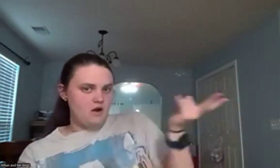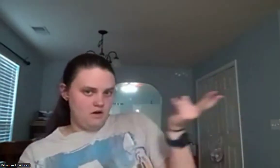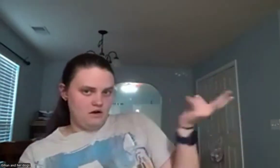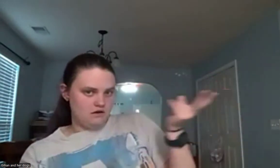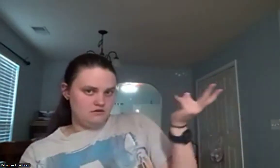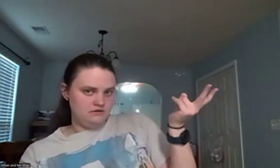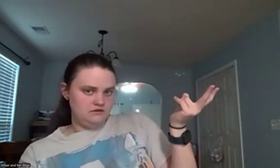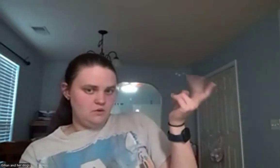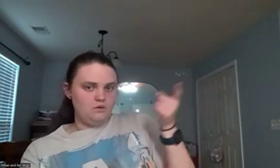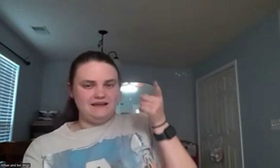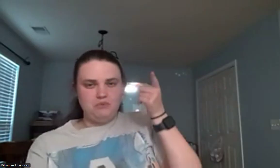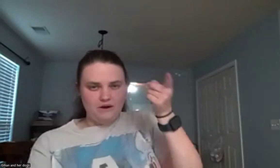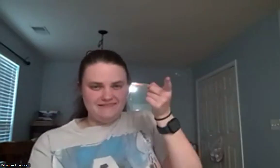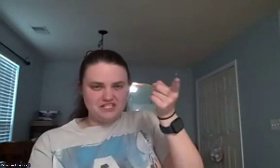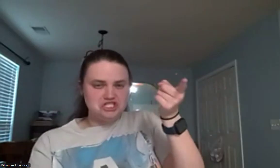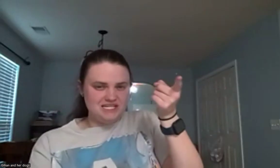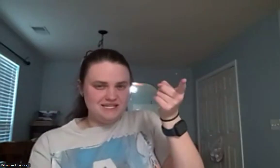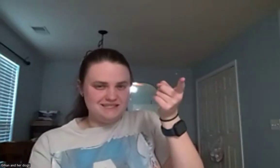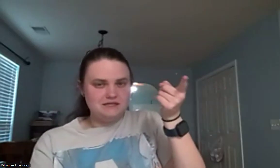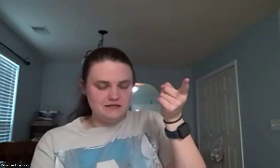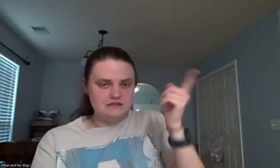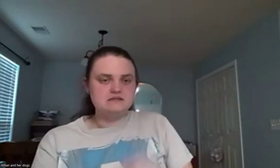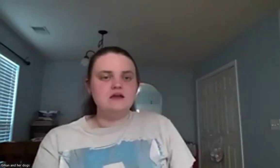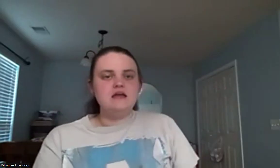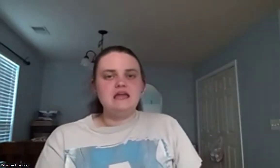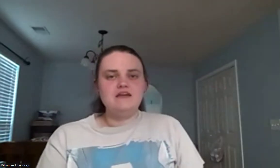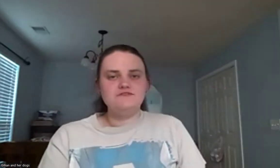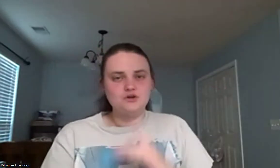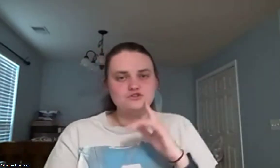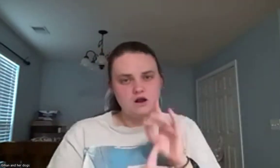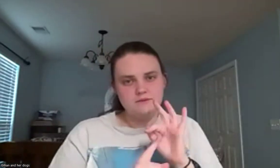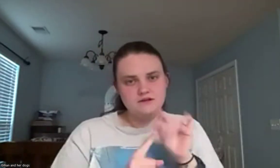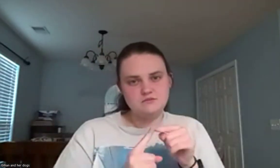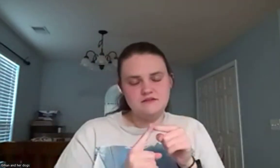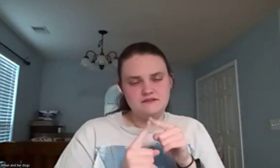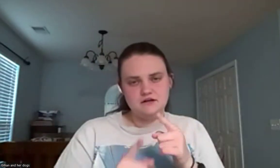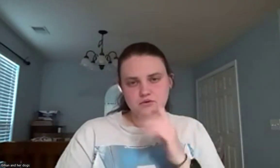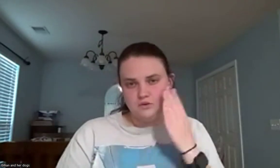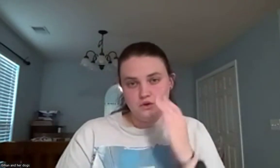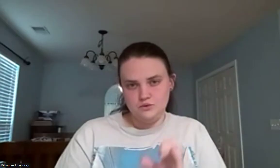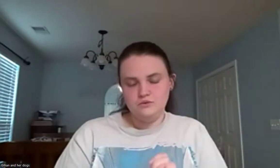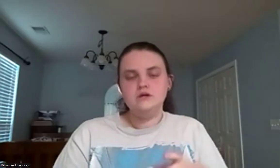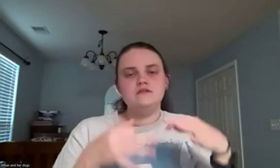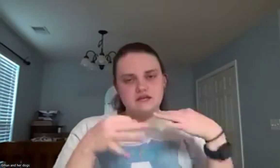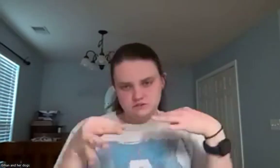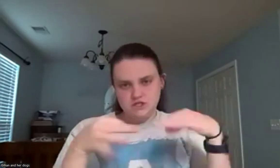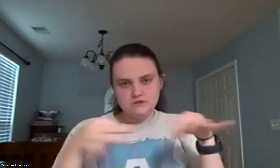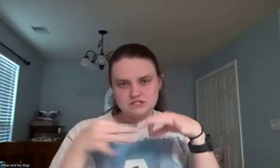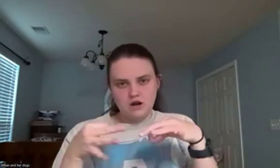are or like pointing like she is, he is. If you're talking about someone and they don't know who, that's when you would describe and